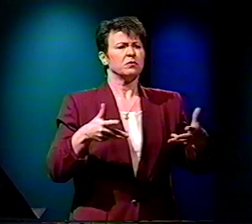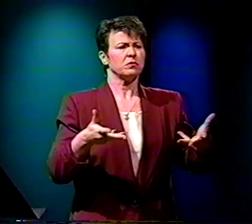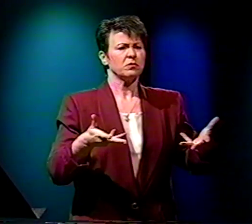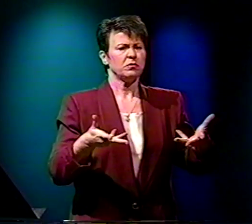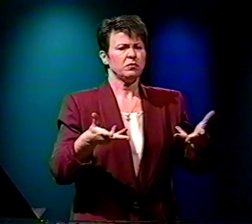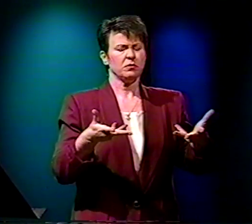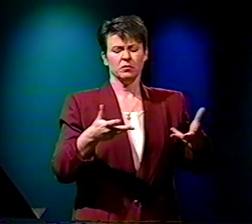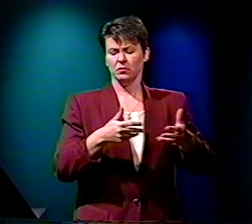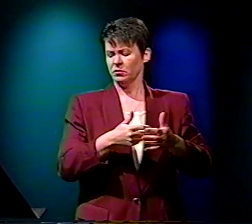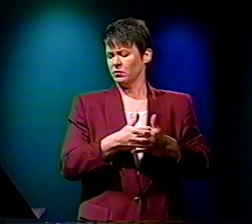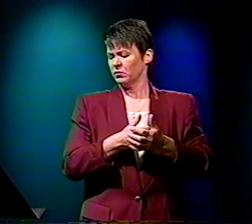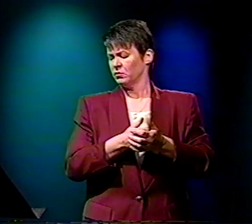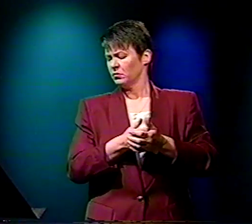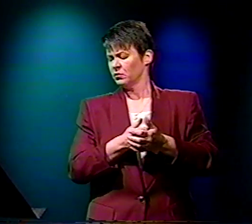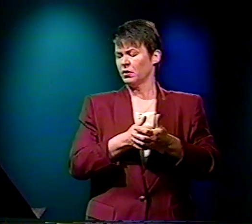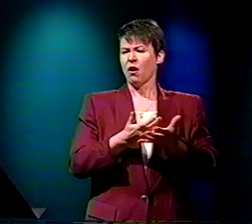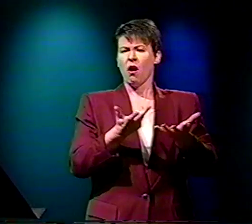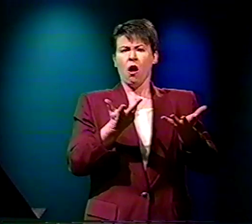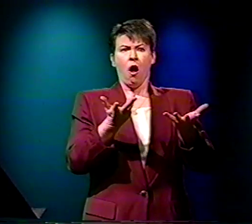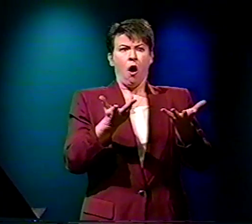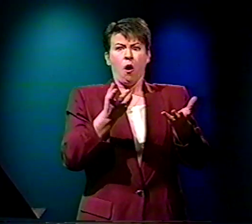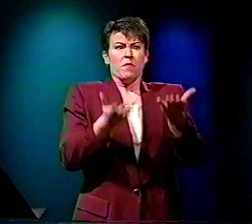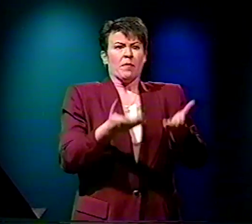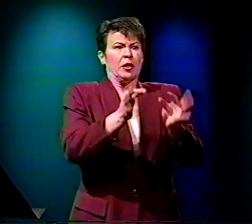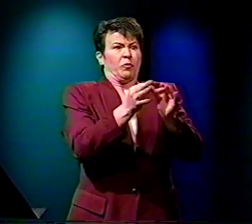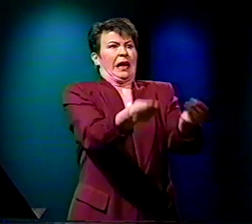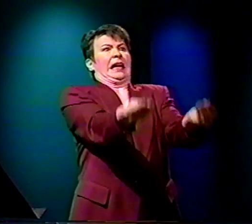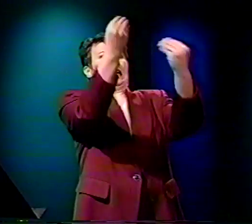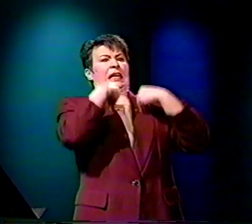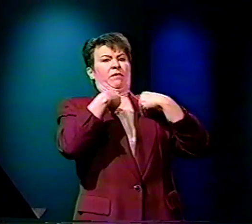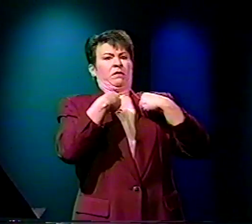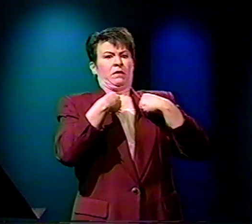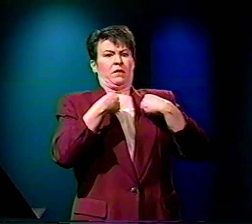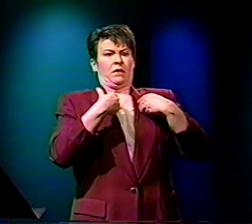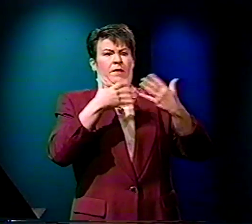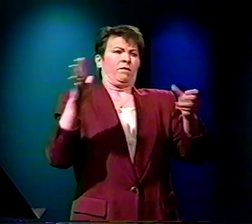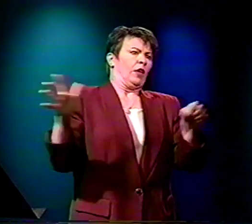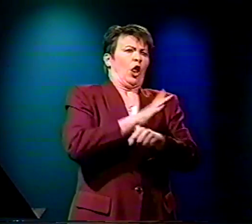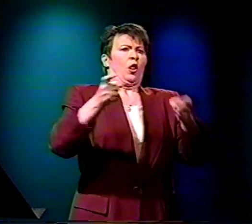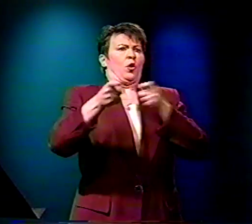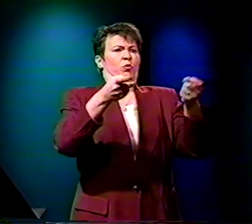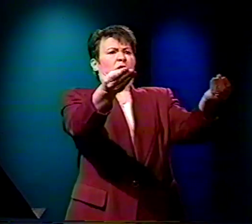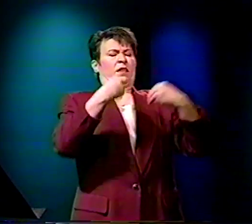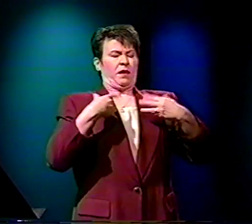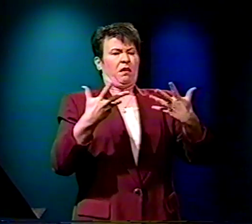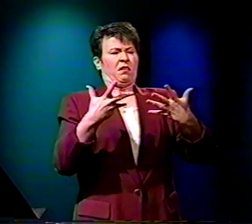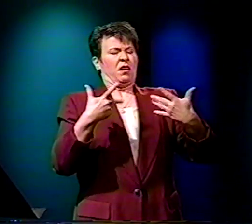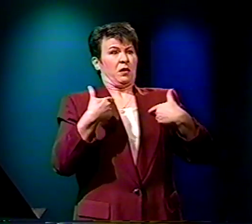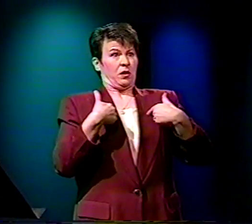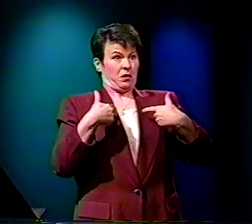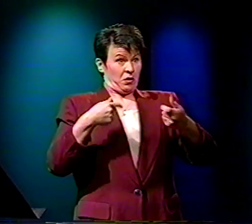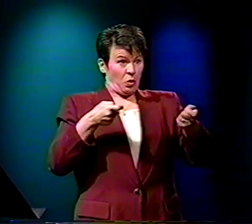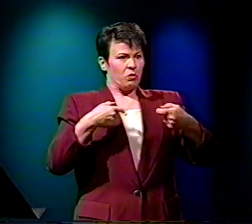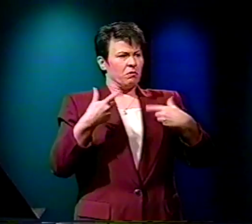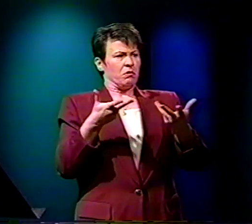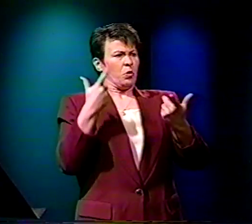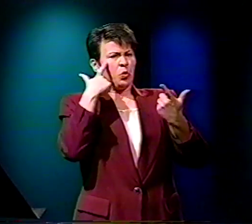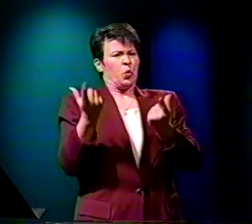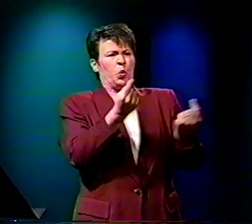that I can do. I'm powerless in the situation. Or maybe they'll say, the interpreter gives me such total control that I don't even know